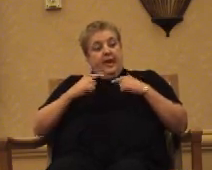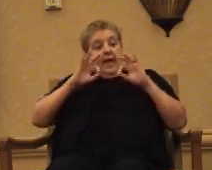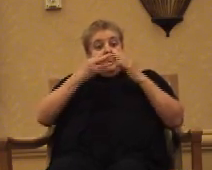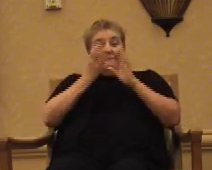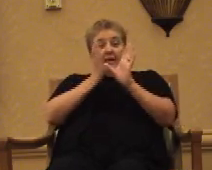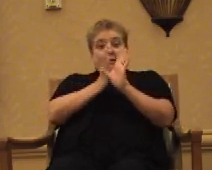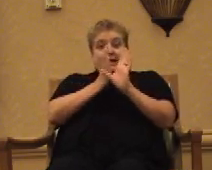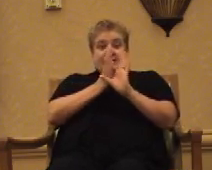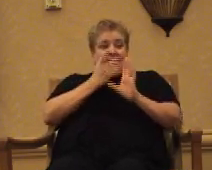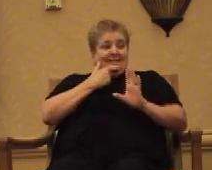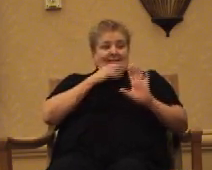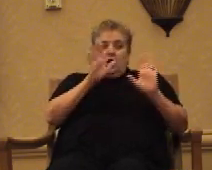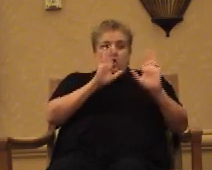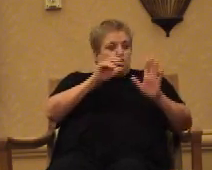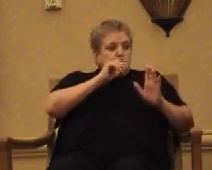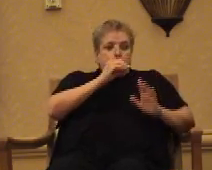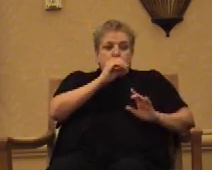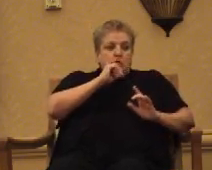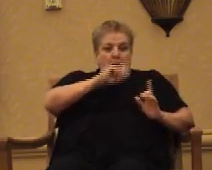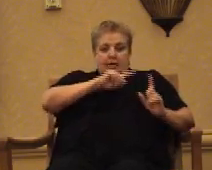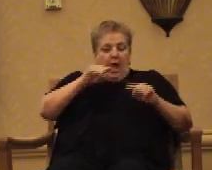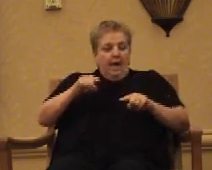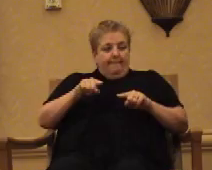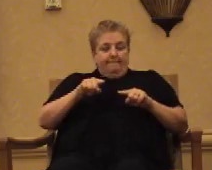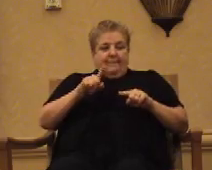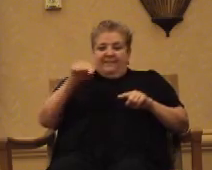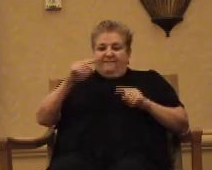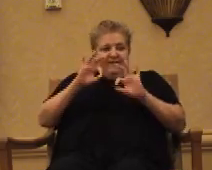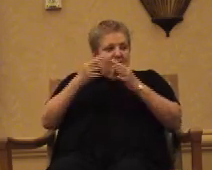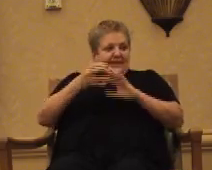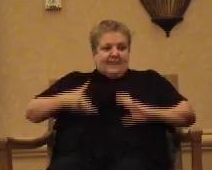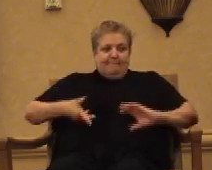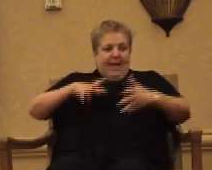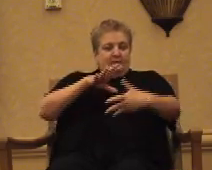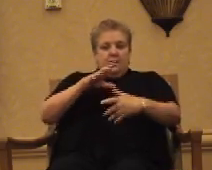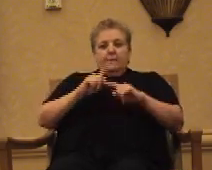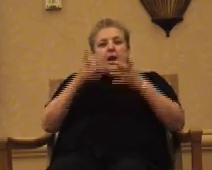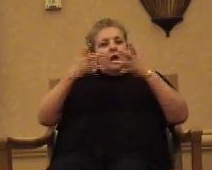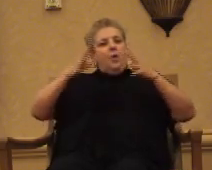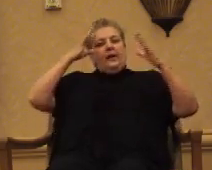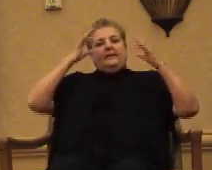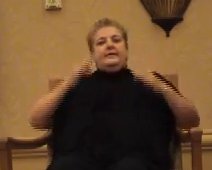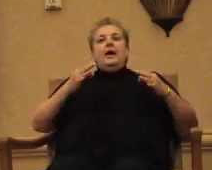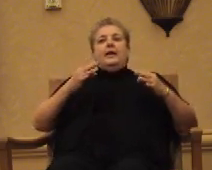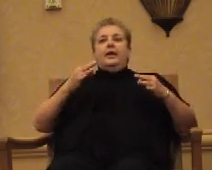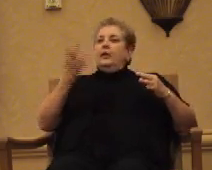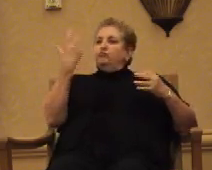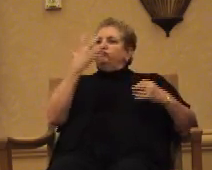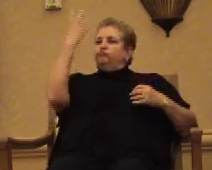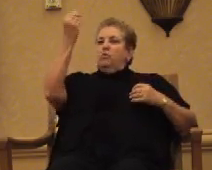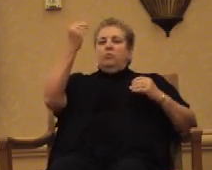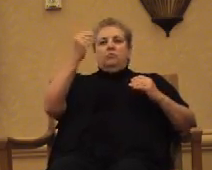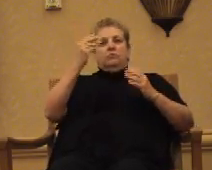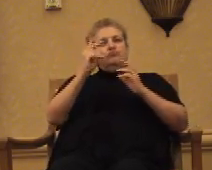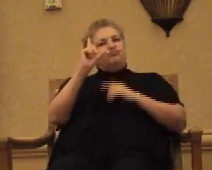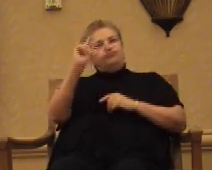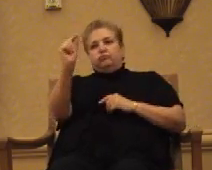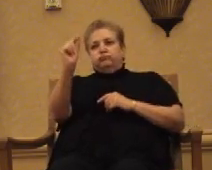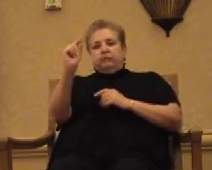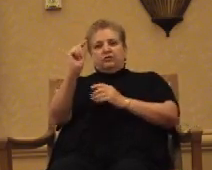is a mess. And but I had already made up my mind. I had taken a leave of absence, and off I went to Chicago. And he